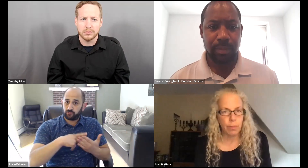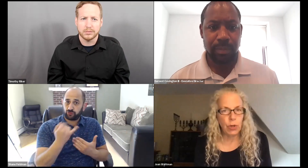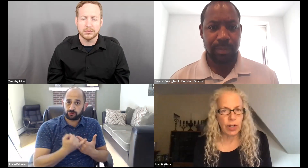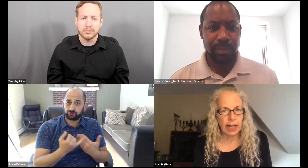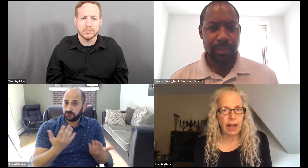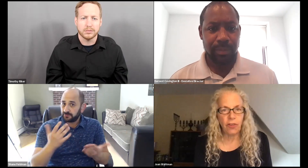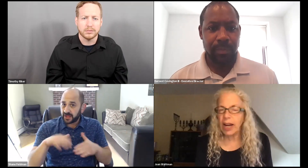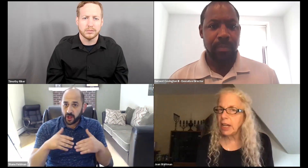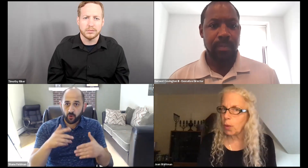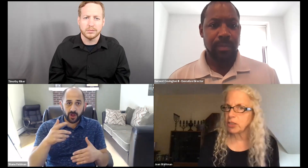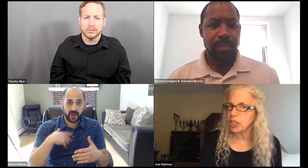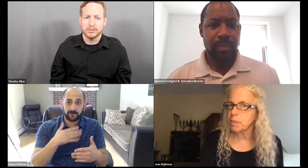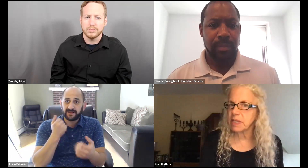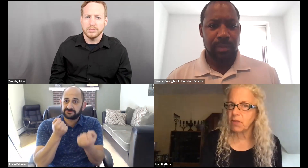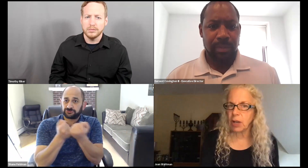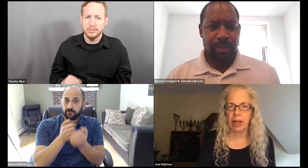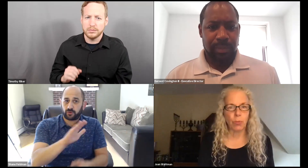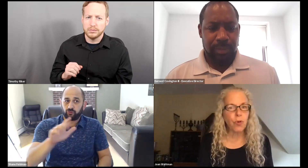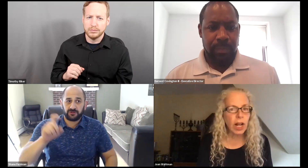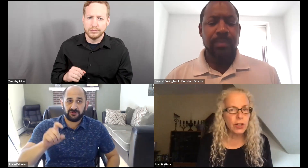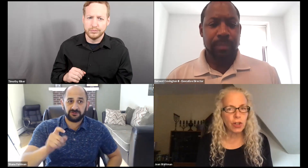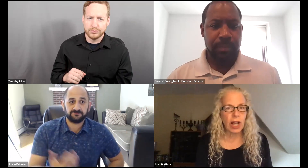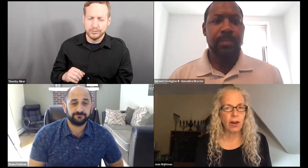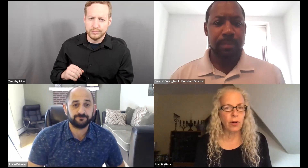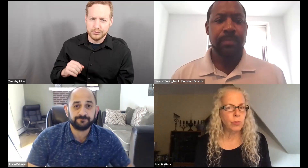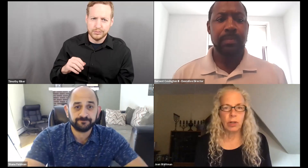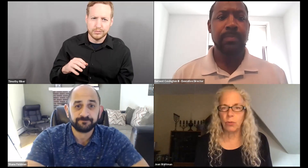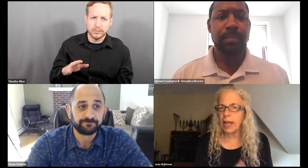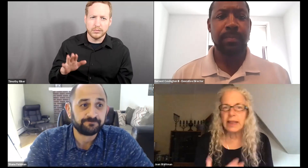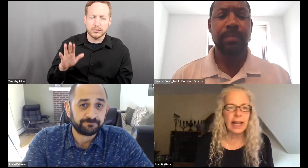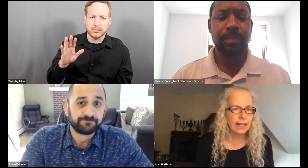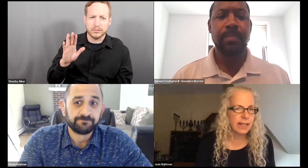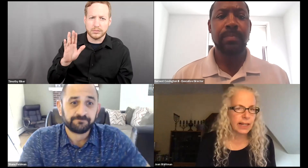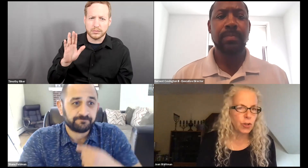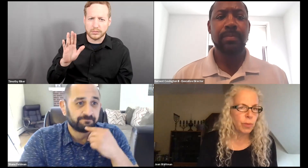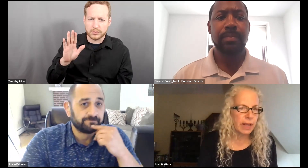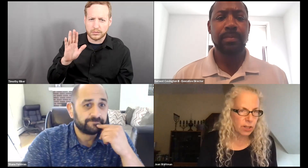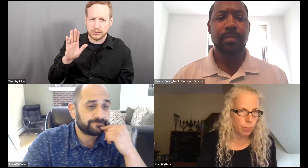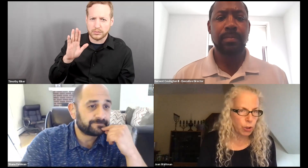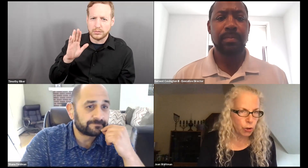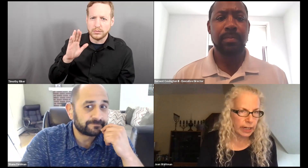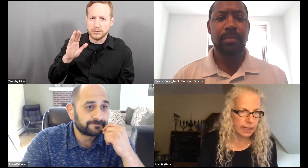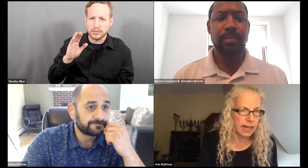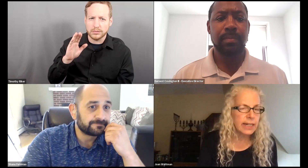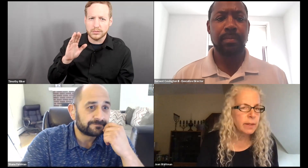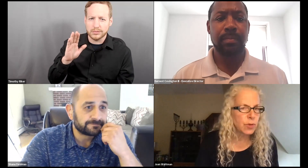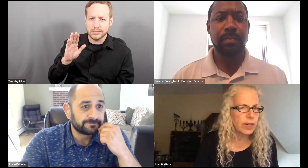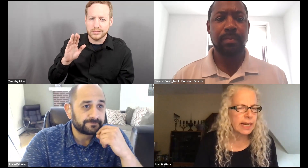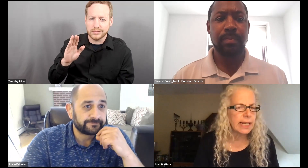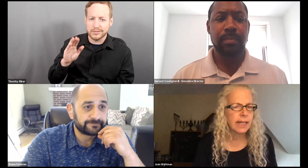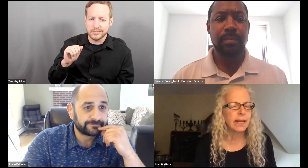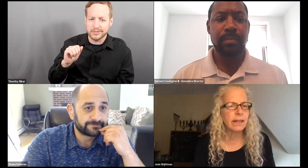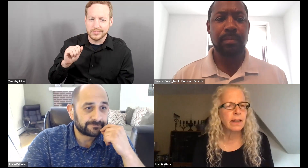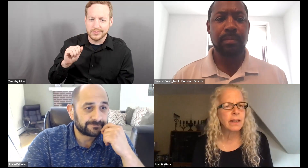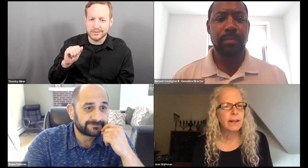the community. Are there any questions specific about the project or how anything else I can do to best support your needs? And Tim is raising